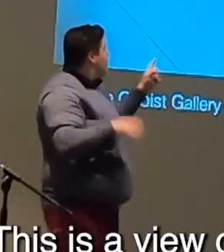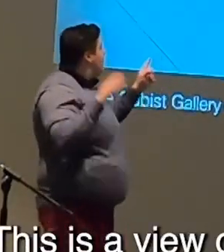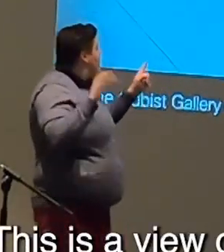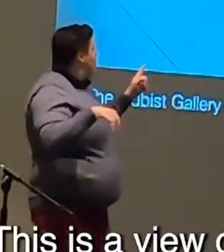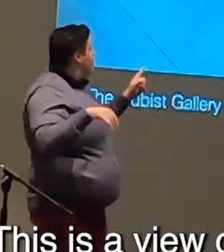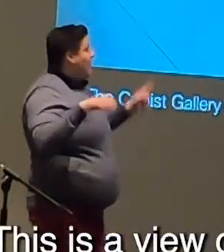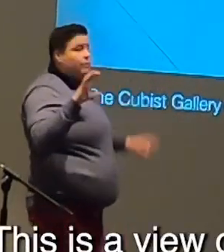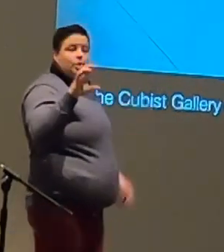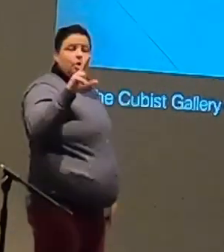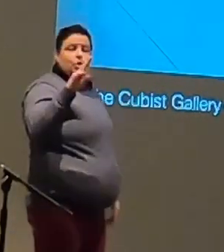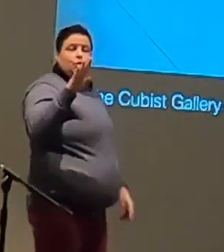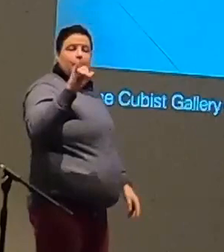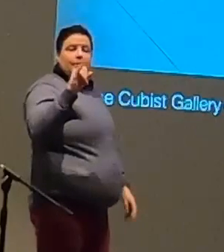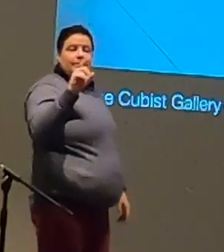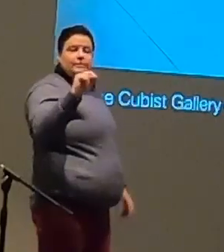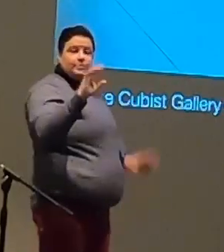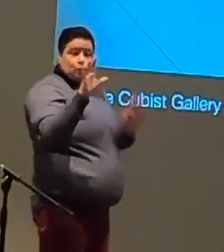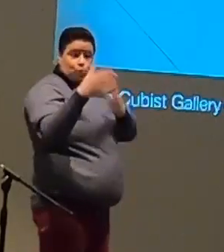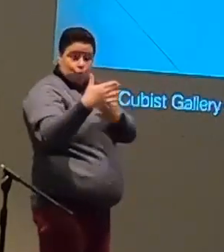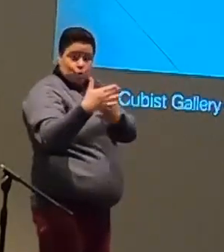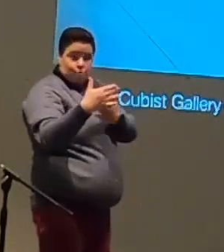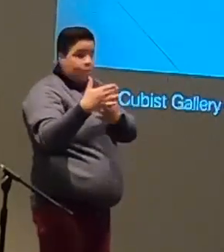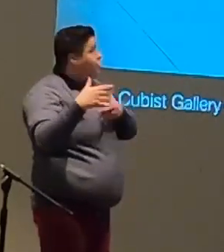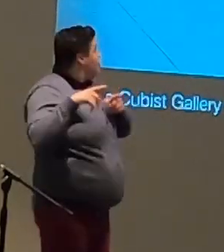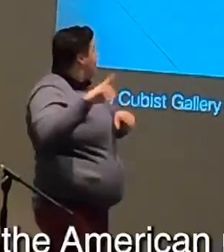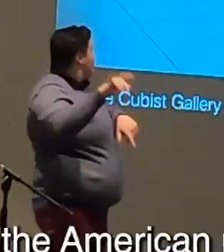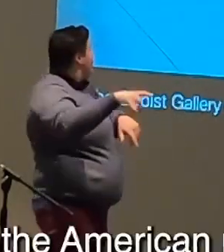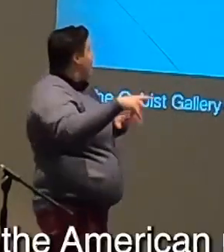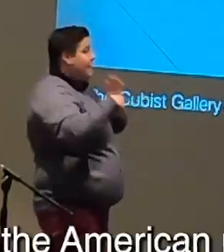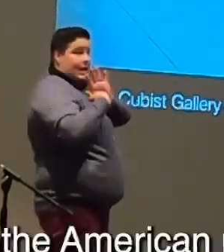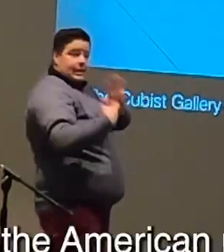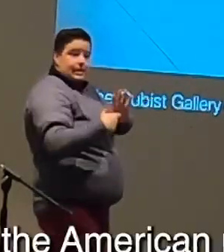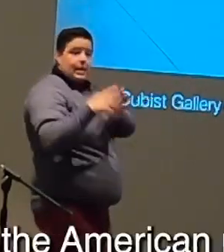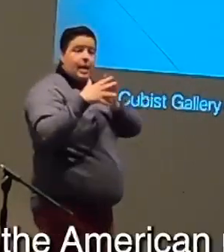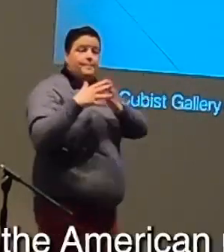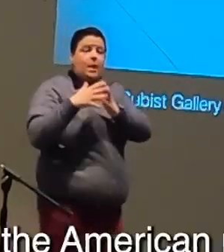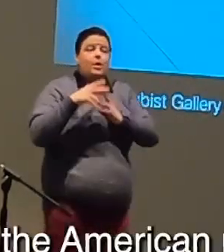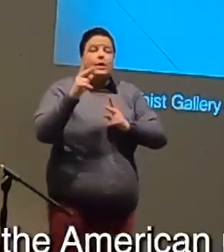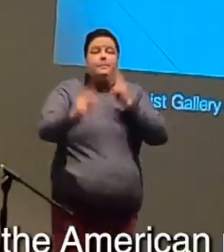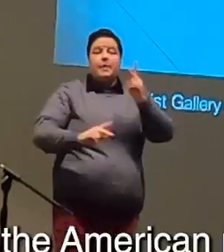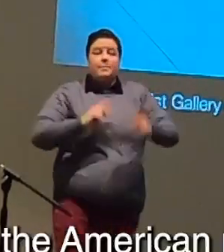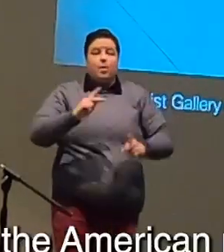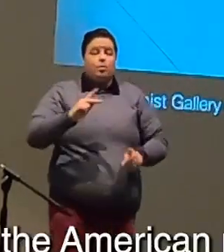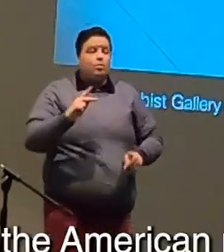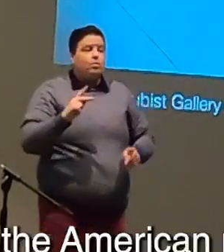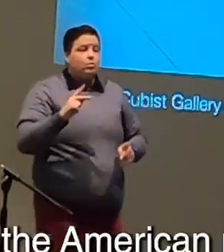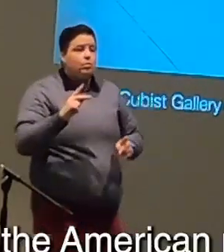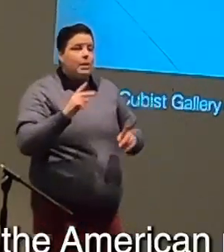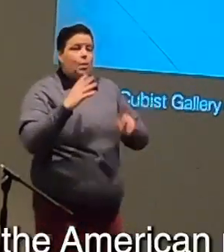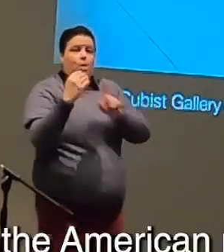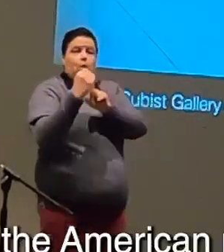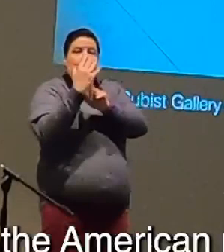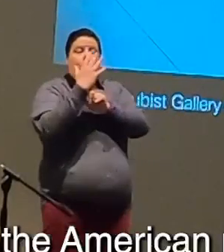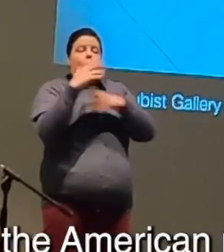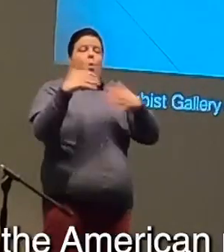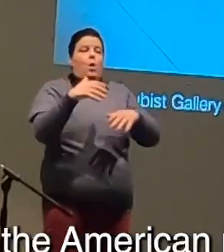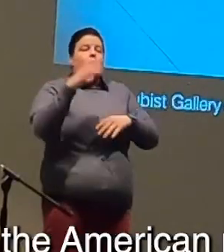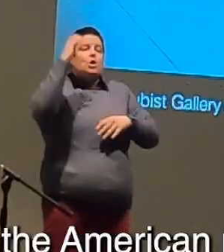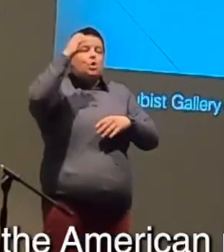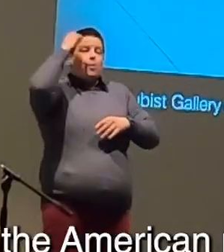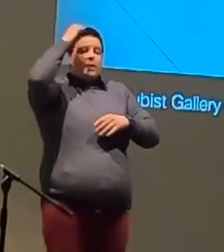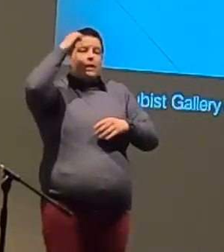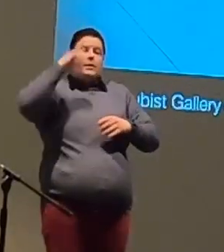was the Cubist room. So it was during this exhibition that the American public was exposed to